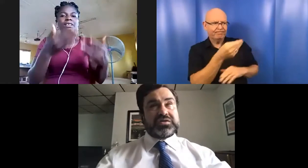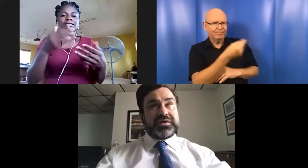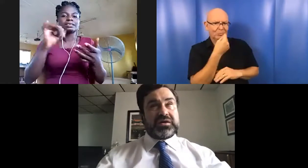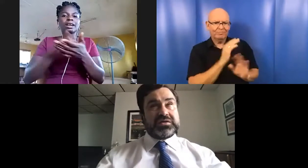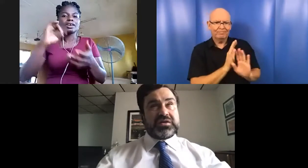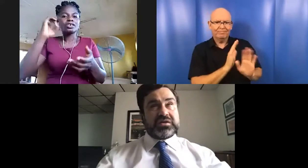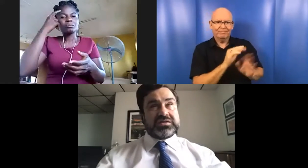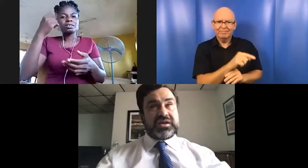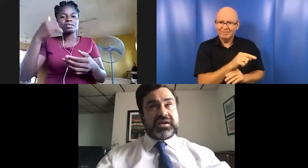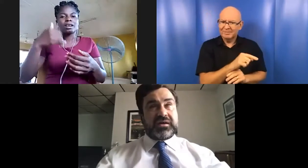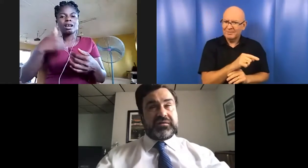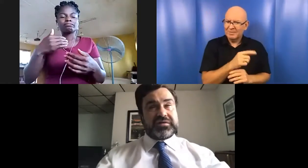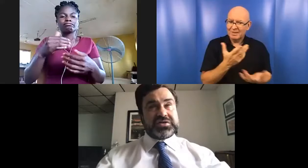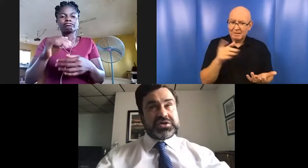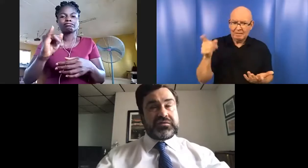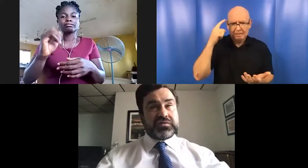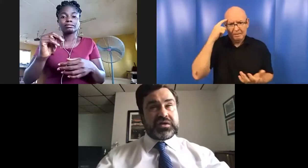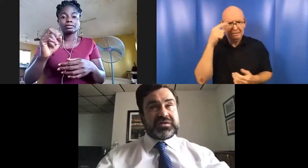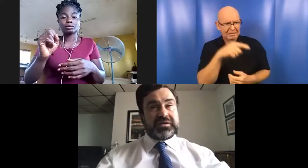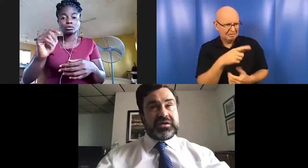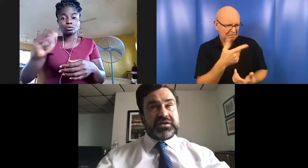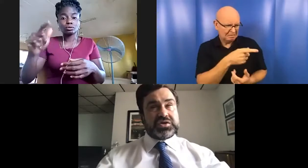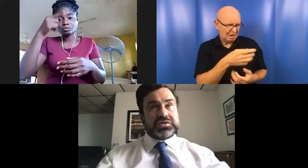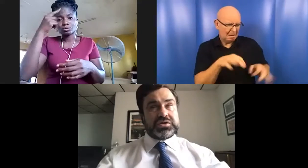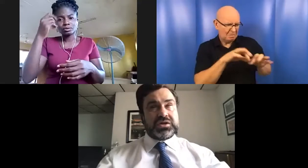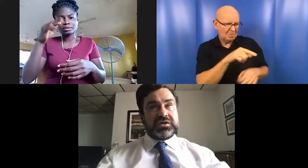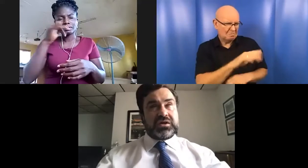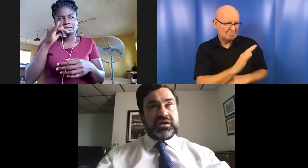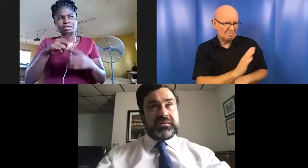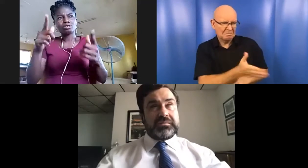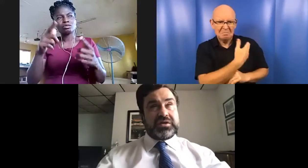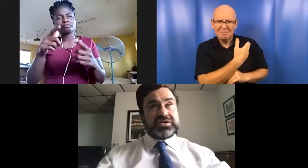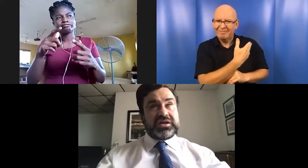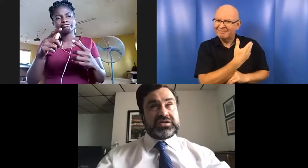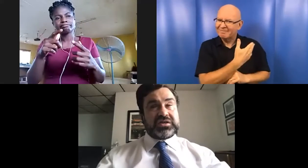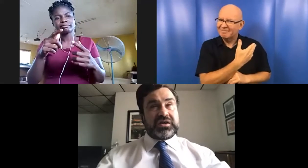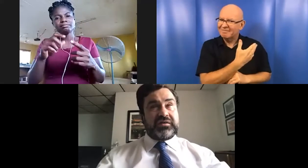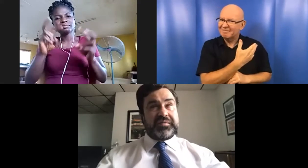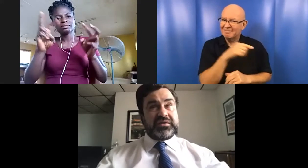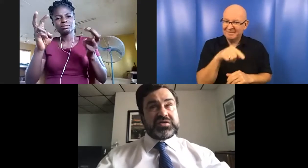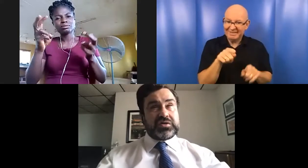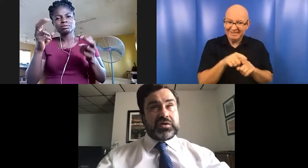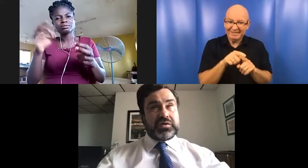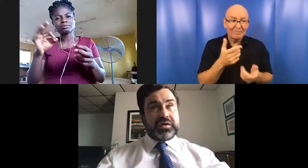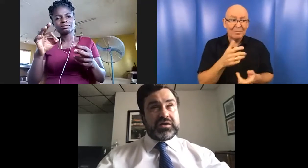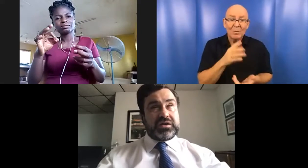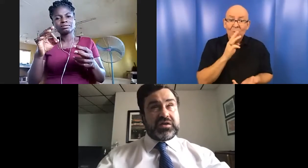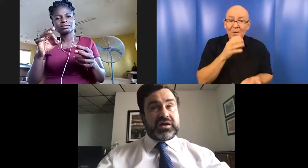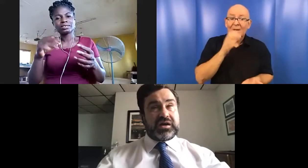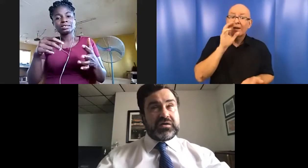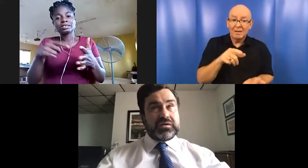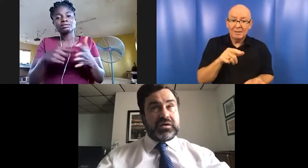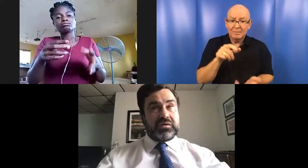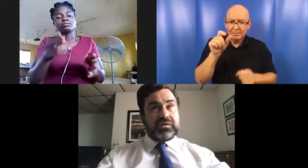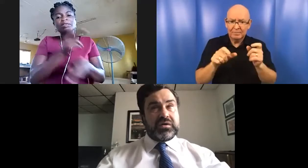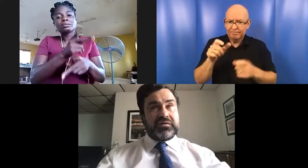just because there is a lack of consideration for accessibility issues. These tanks have been installed in a way that either high